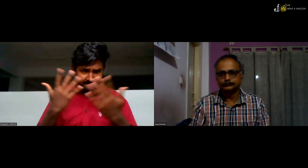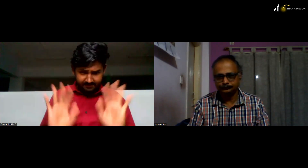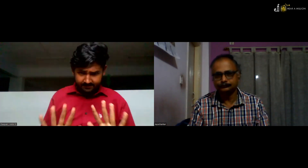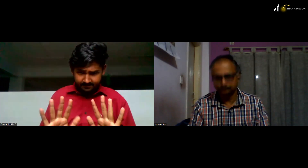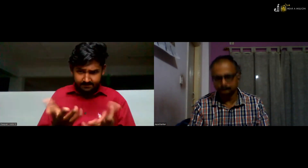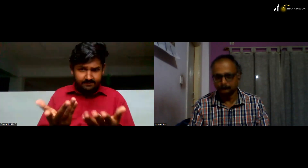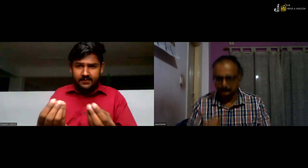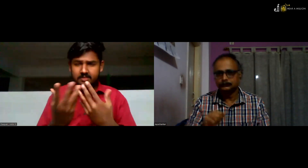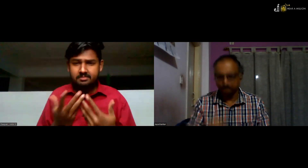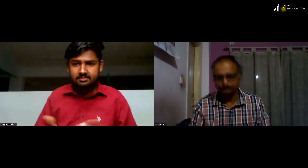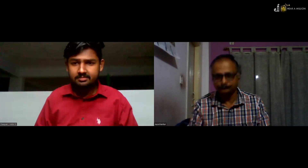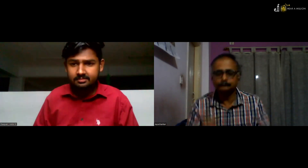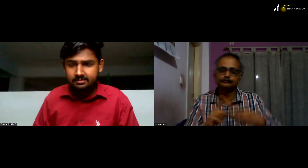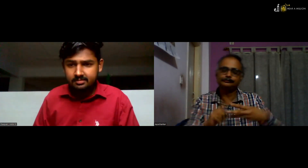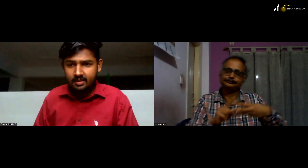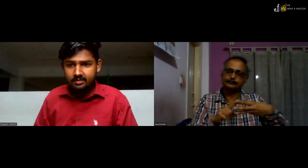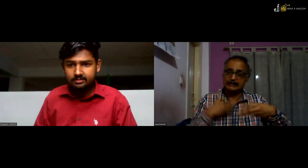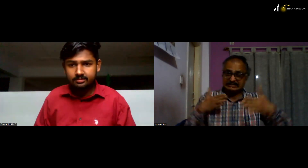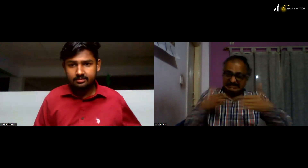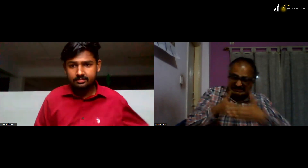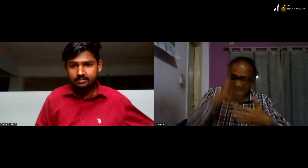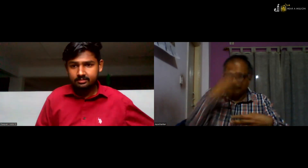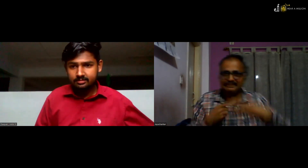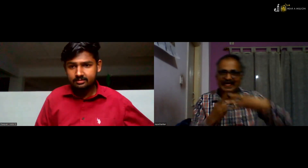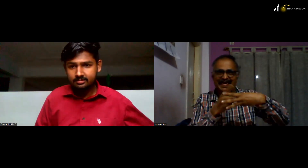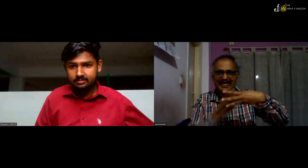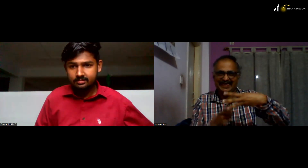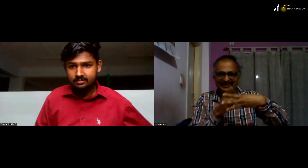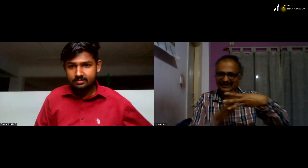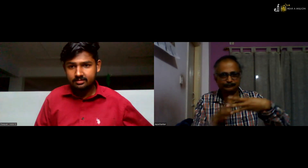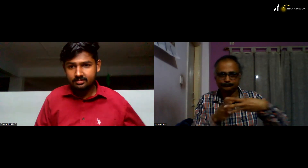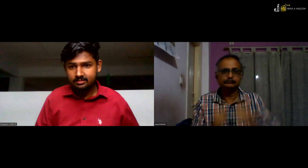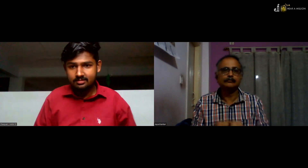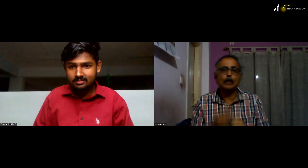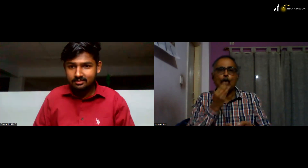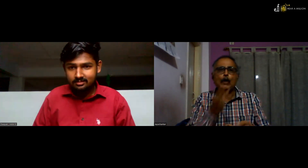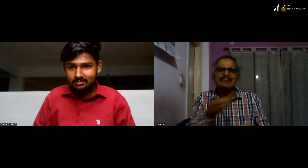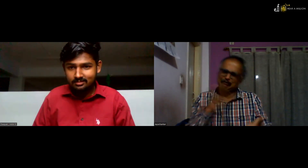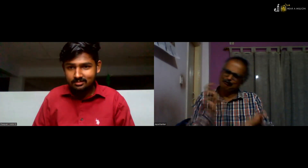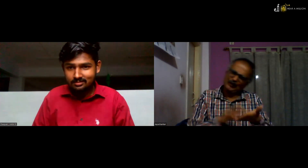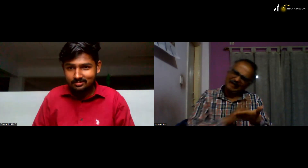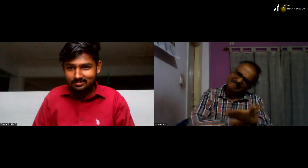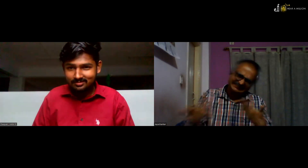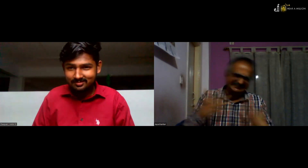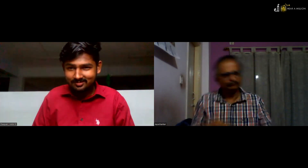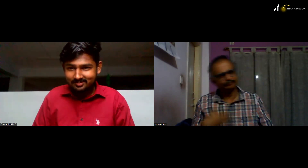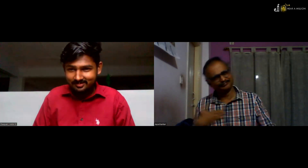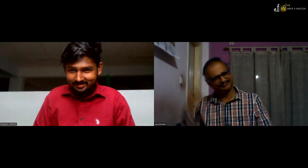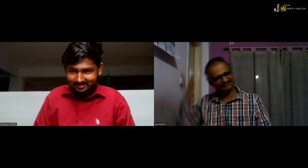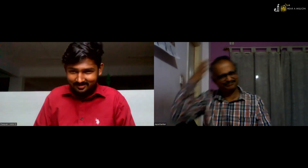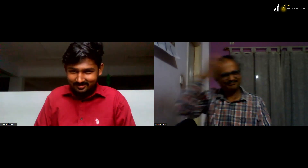So any challenges you have faced, could you please share those? Yeah, so see, for the challenges, I can highlight